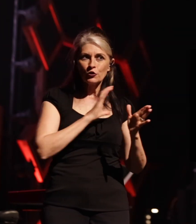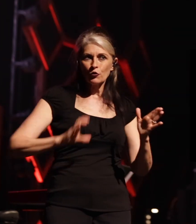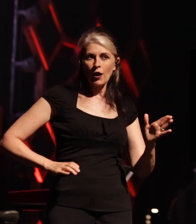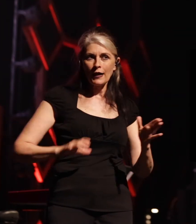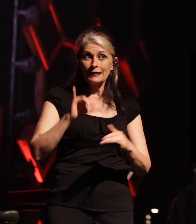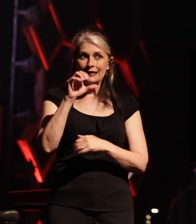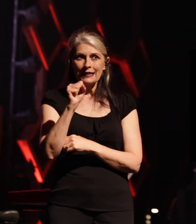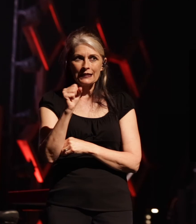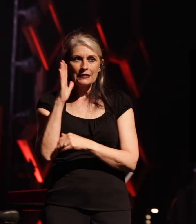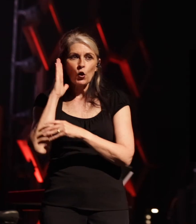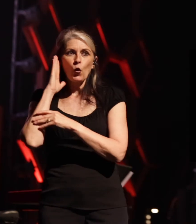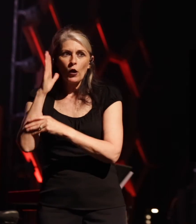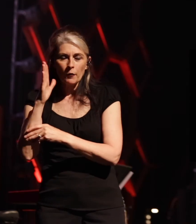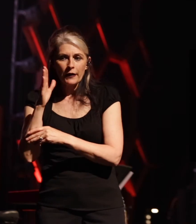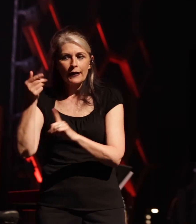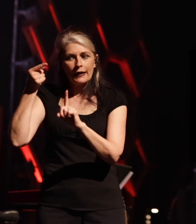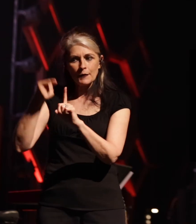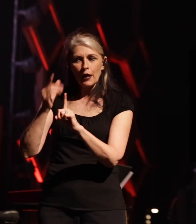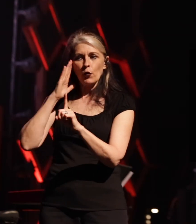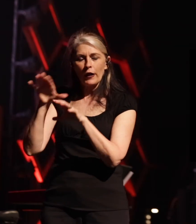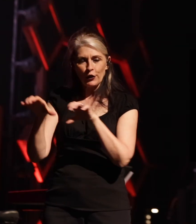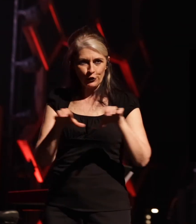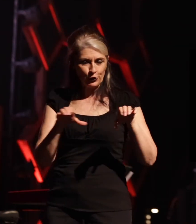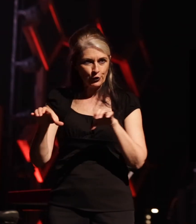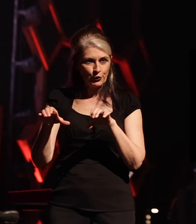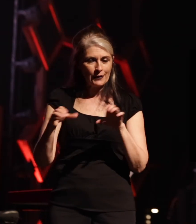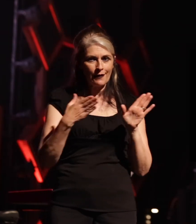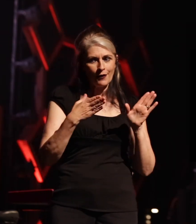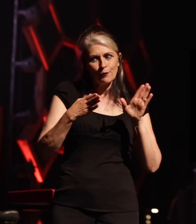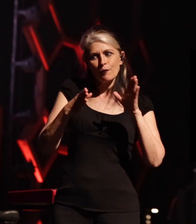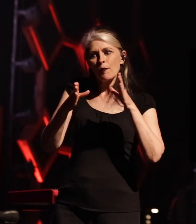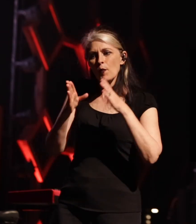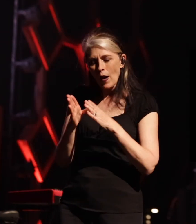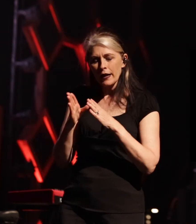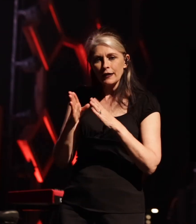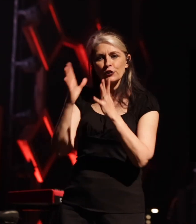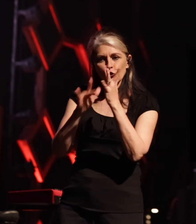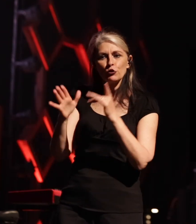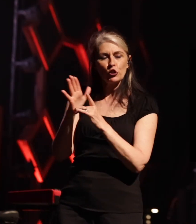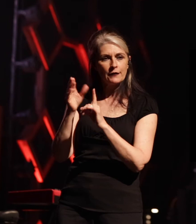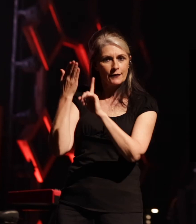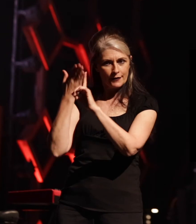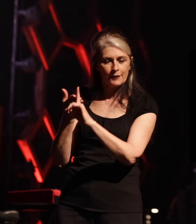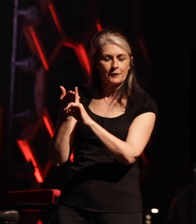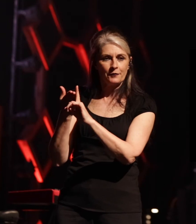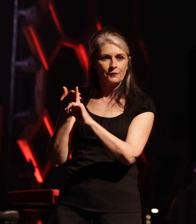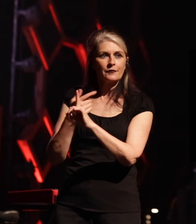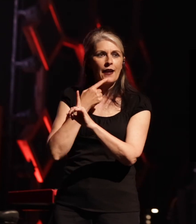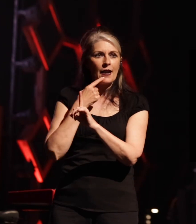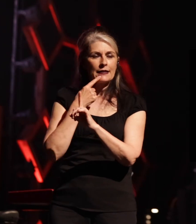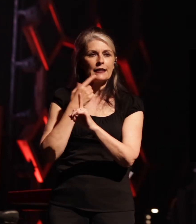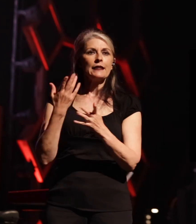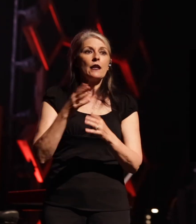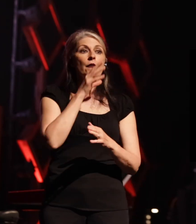do. It's pointing us to Jesus. Like I said, all this to say, the Old Testament tabernacle points us